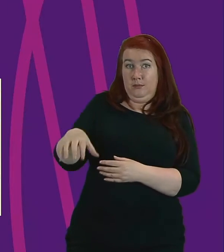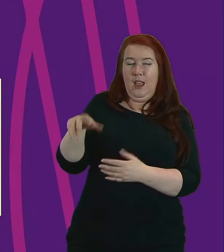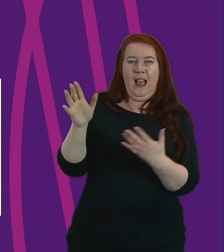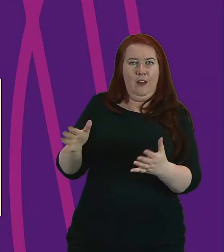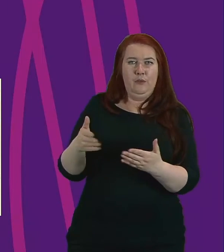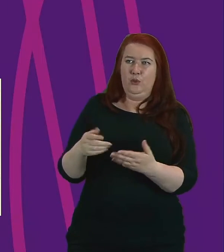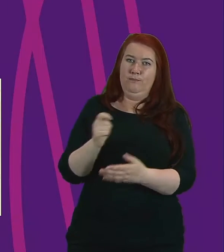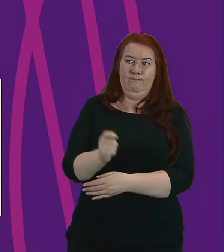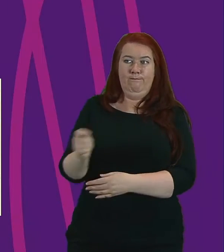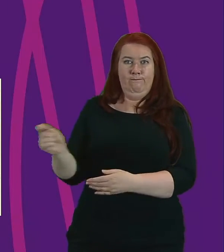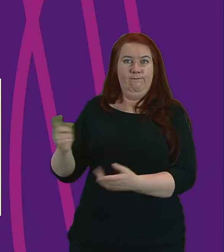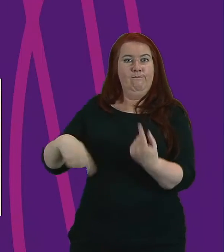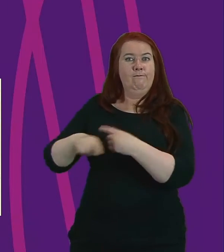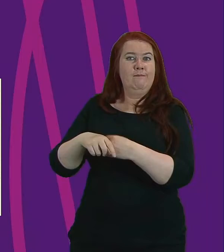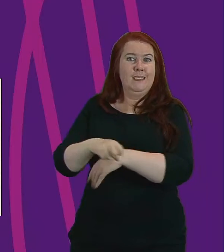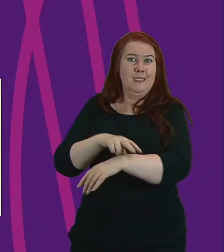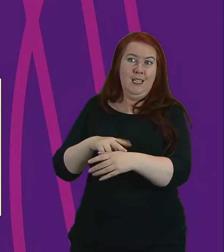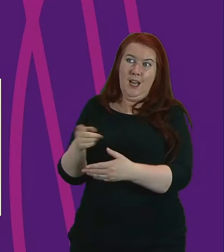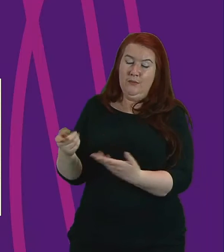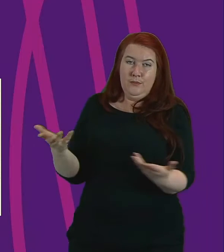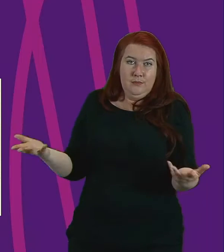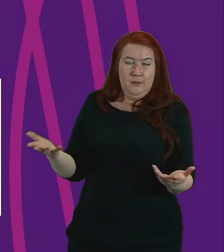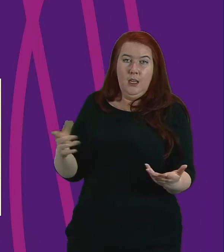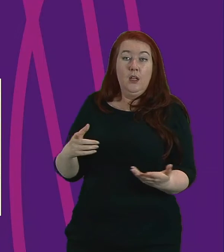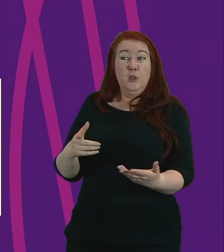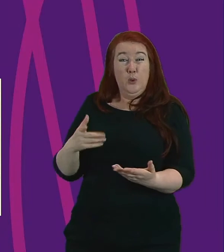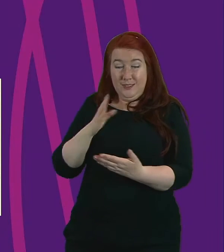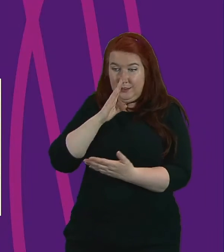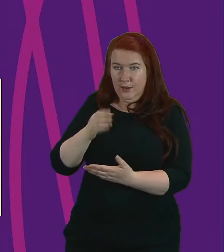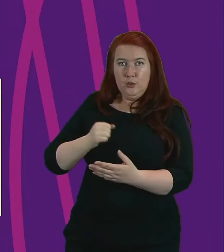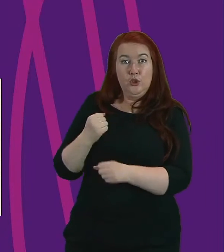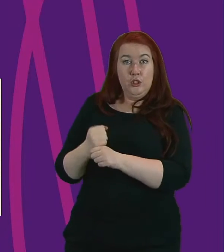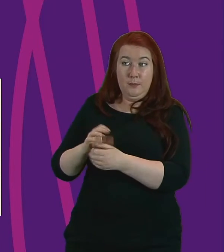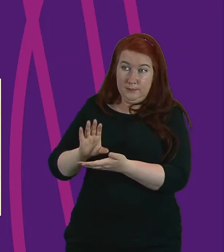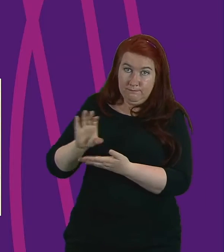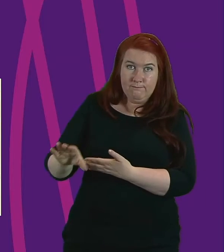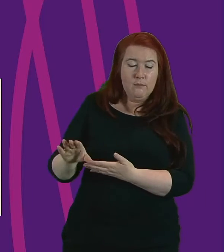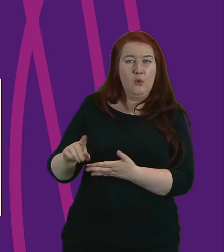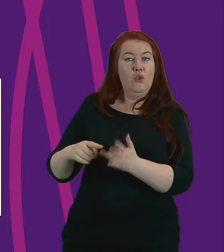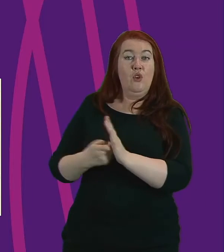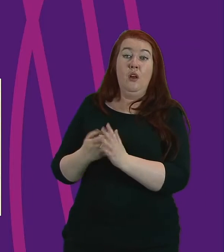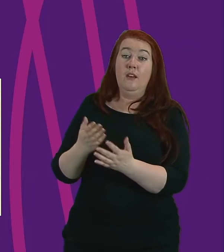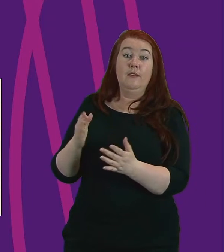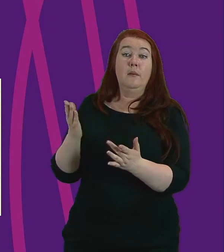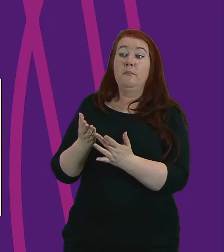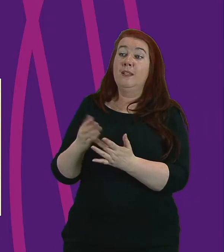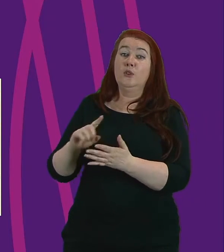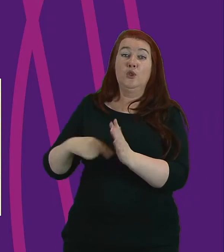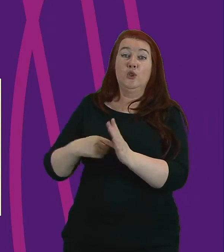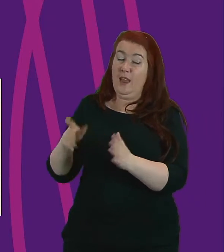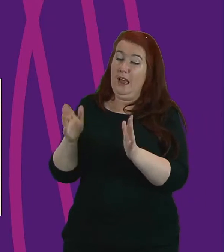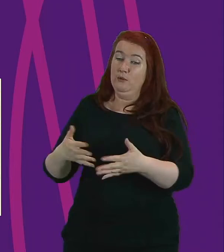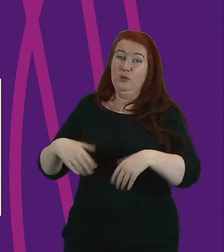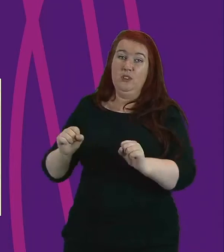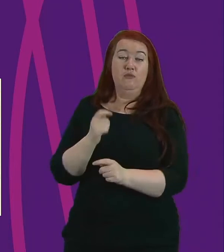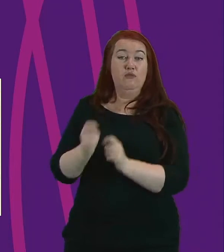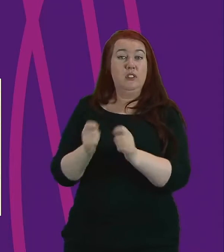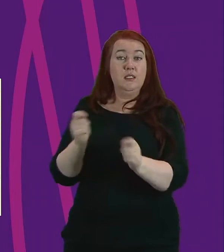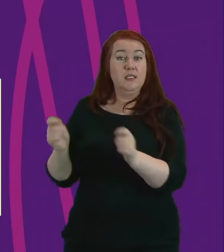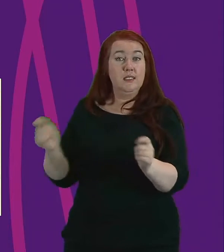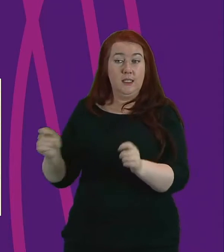Direct Scottish Government support is essential to ensure survival. Unless progress is made by mid-June, there will be no alternative to starting the redundancy